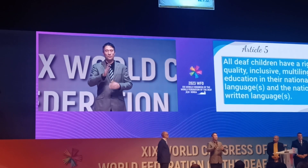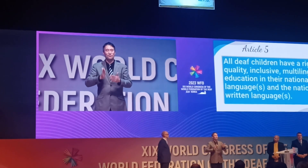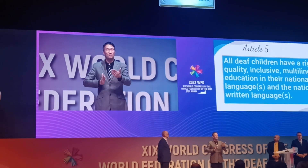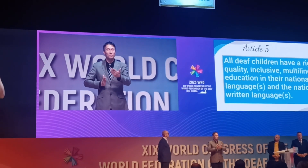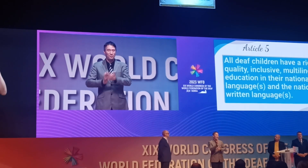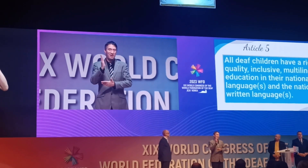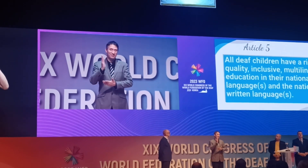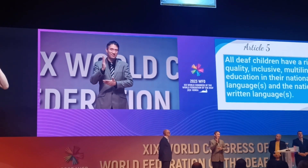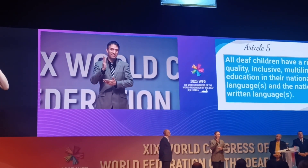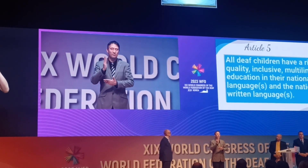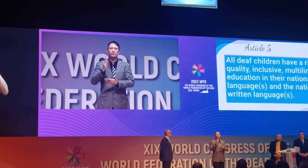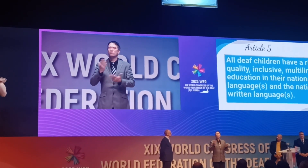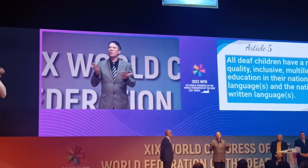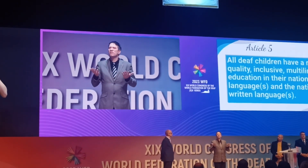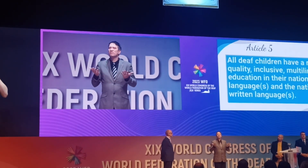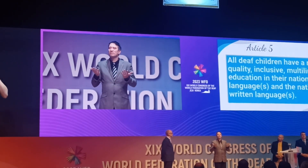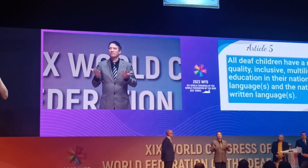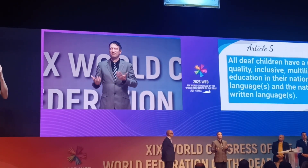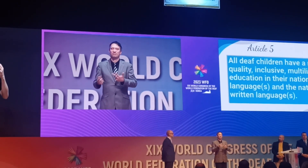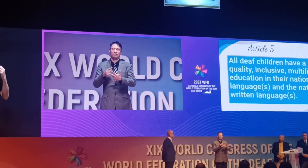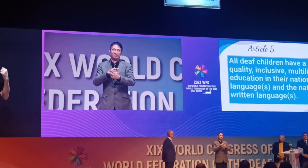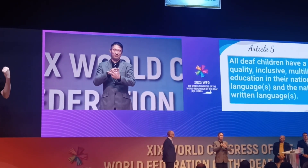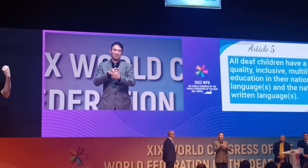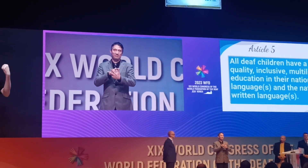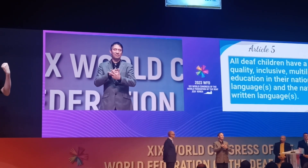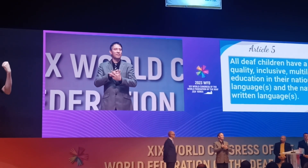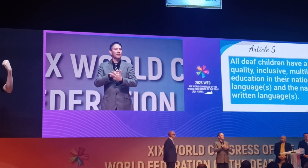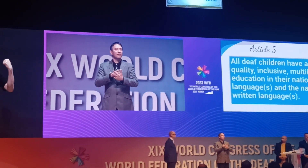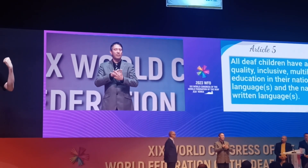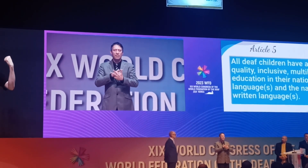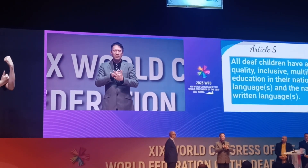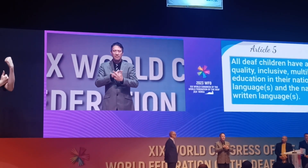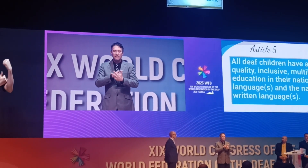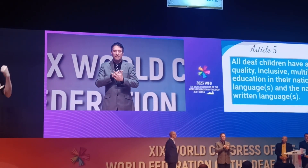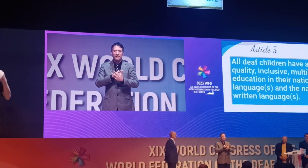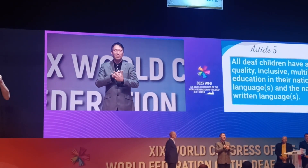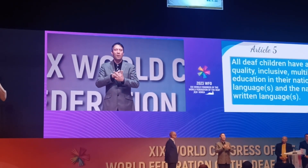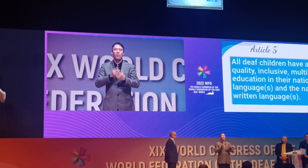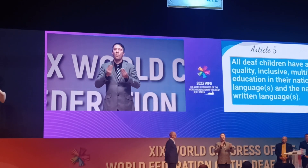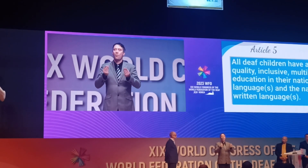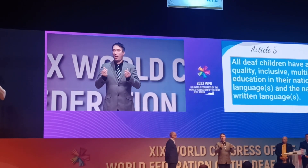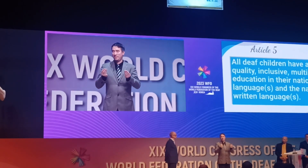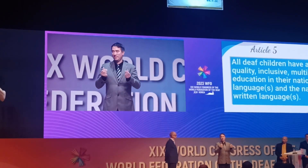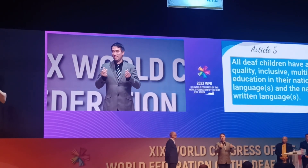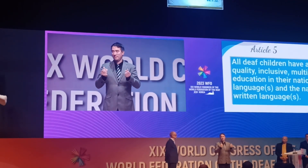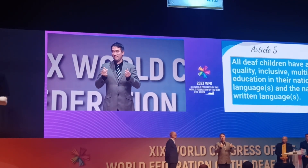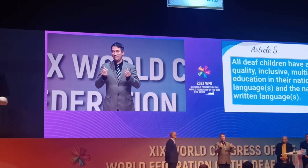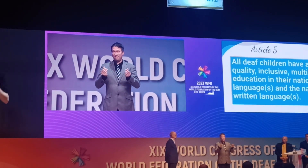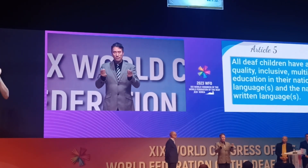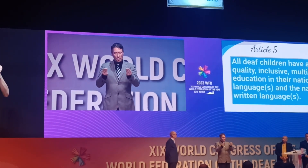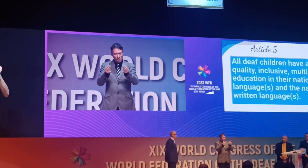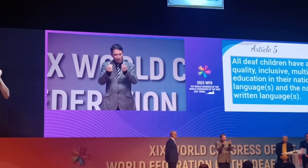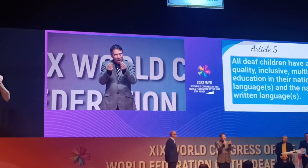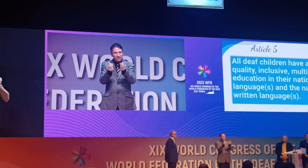All deaf children have a right to quality,